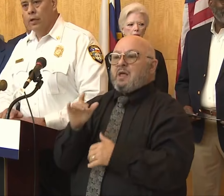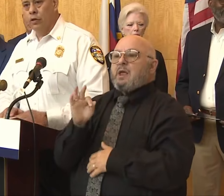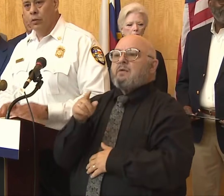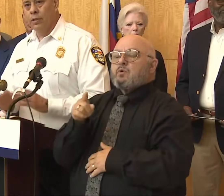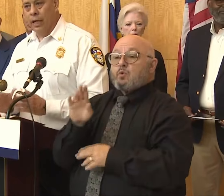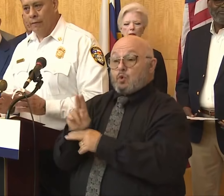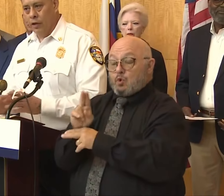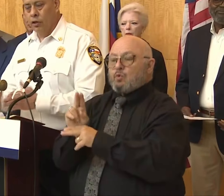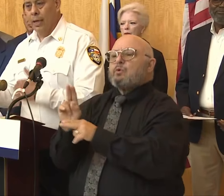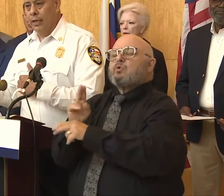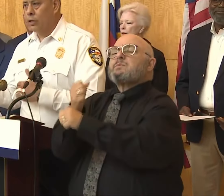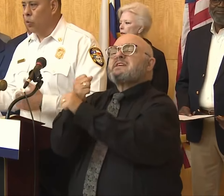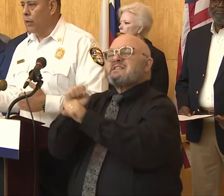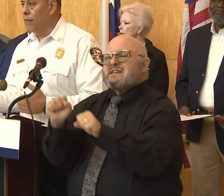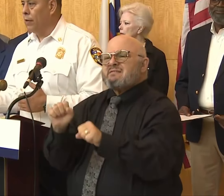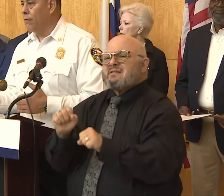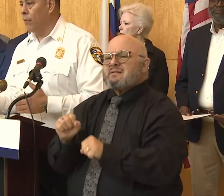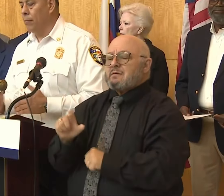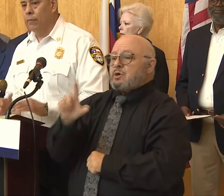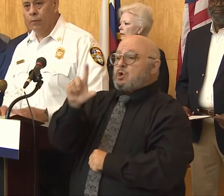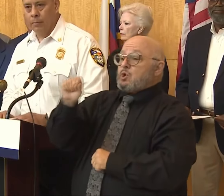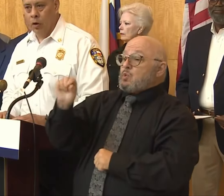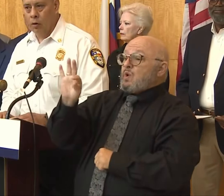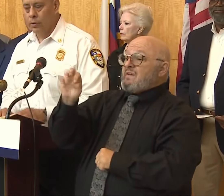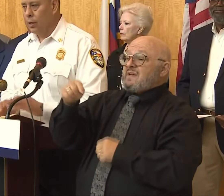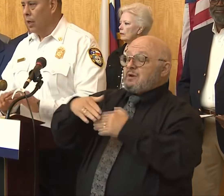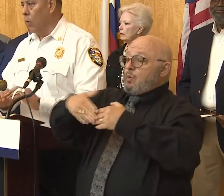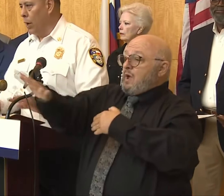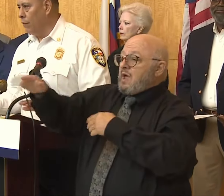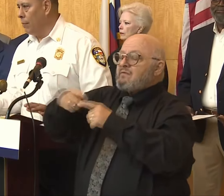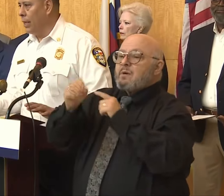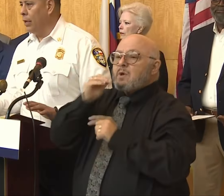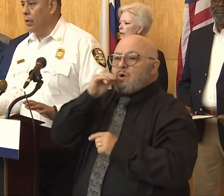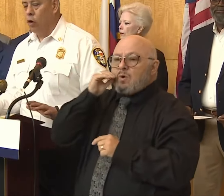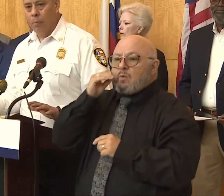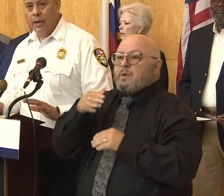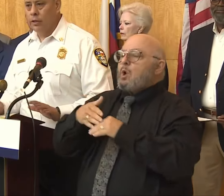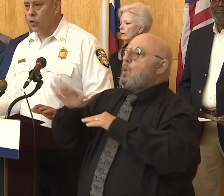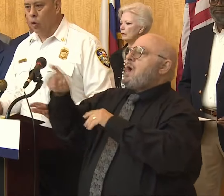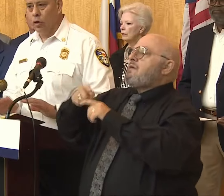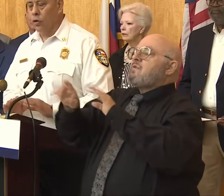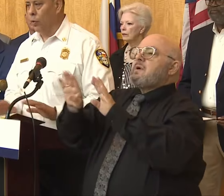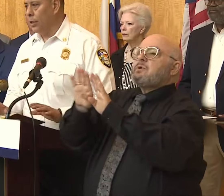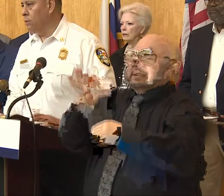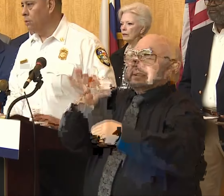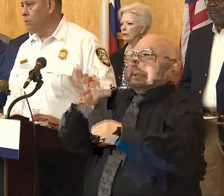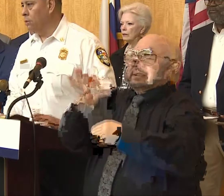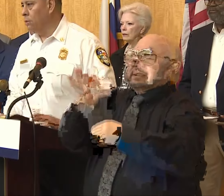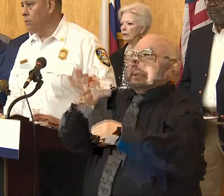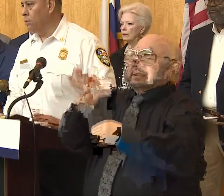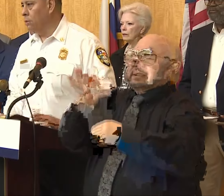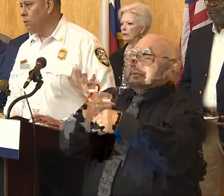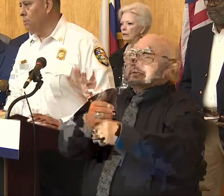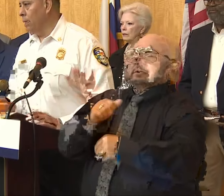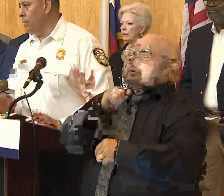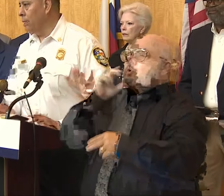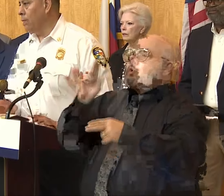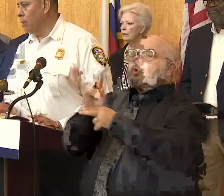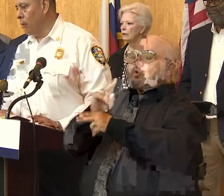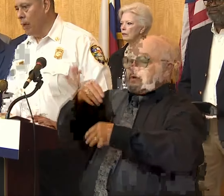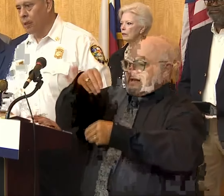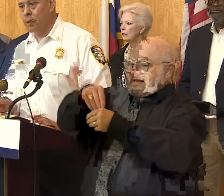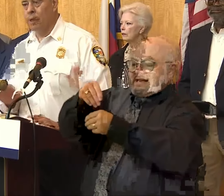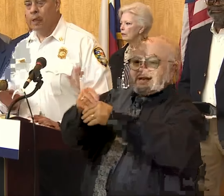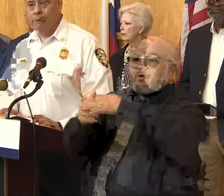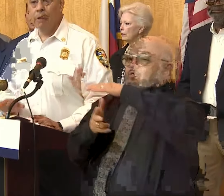them, use them safely. Use them at least 20 feet from your homes, away from any openings, doors, or windows. Do not use them inside